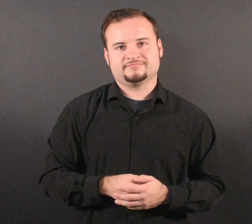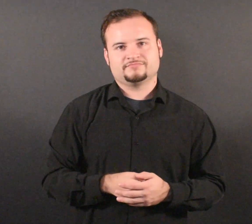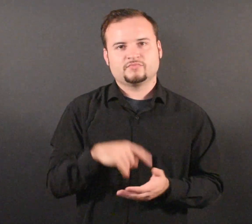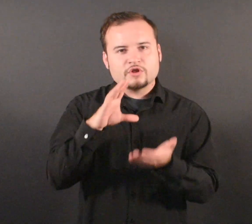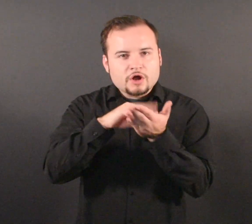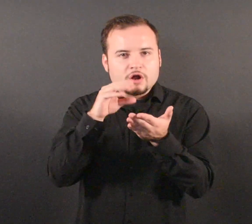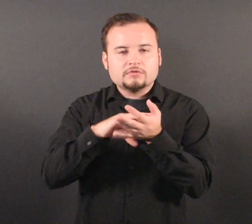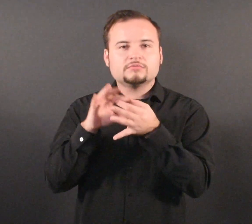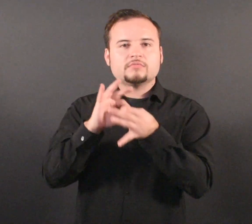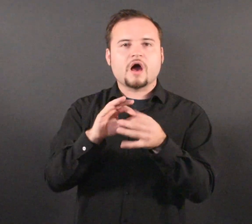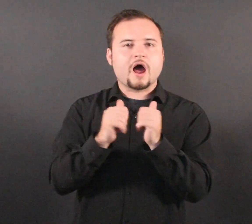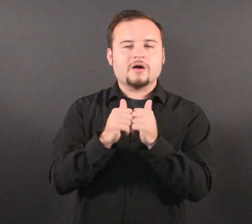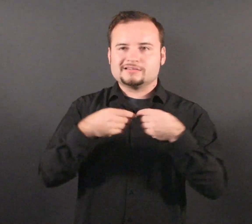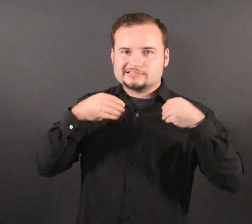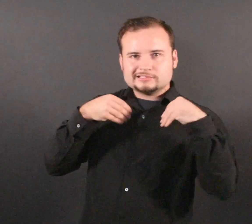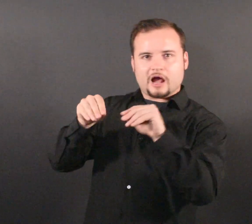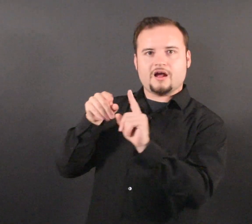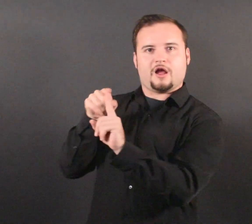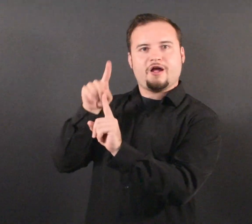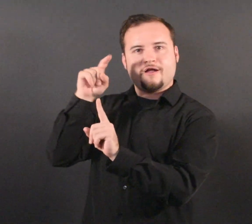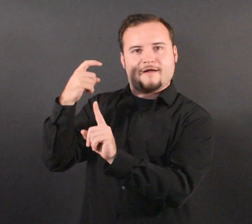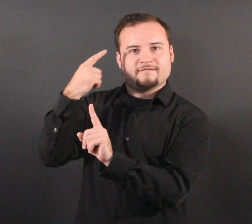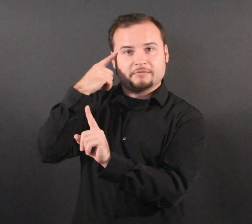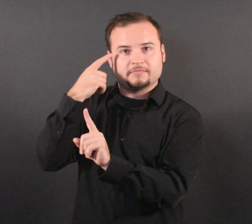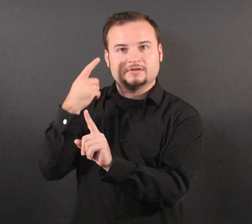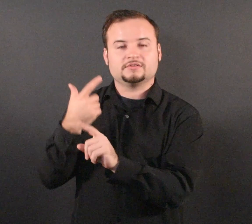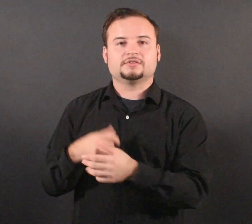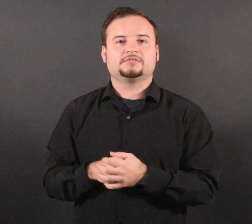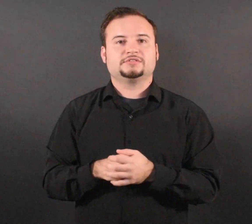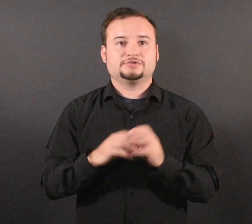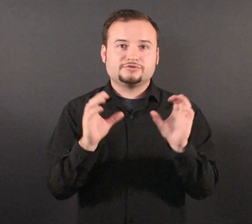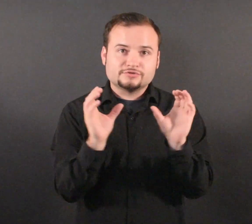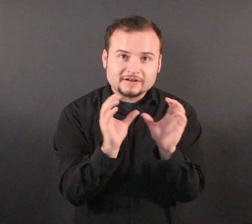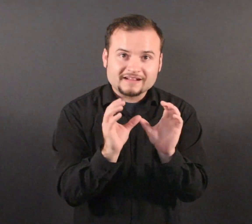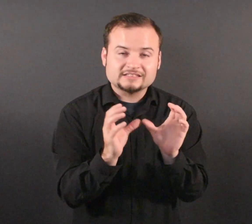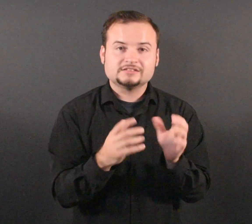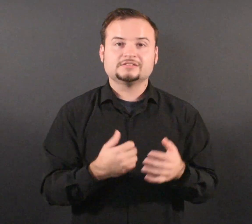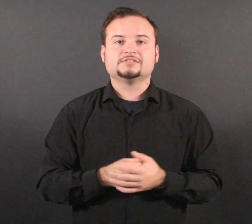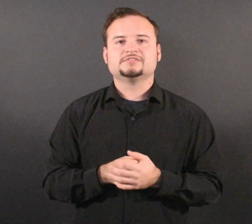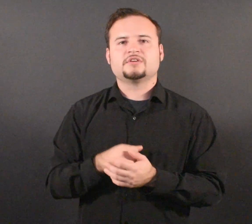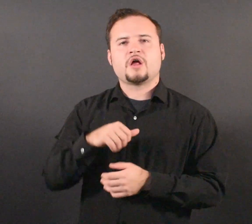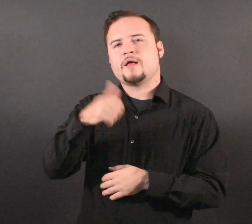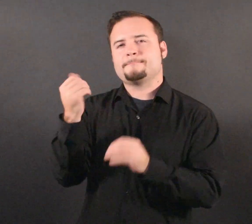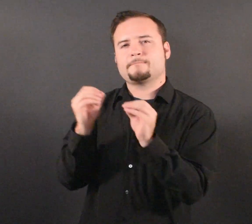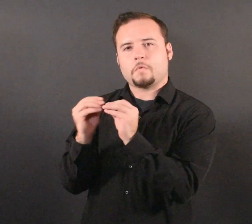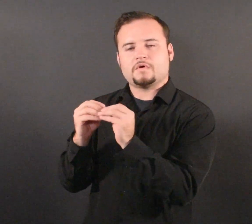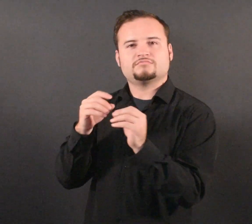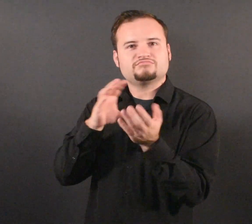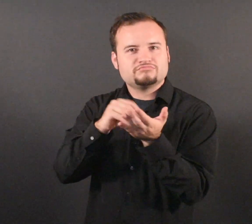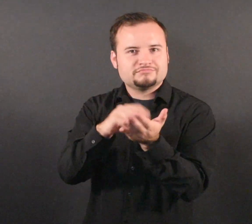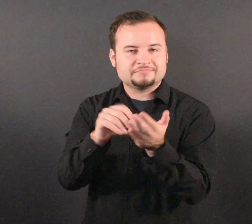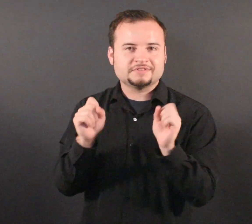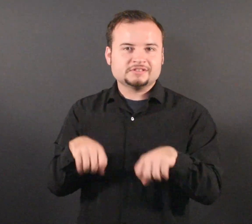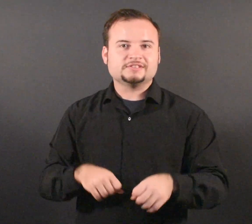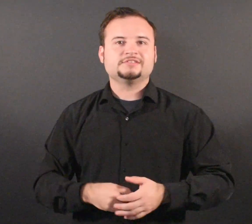Learn about selling to the government, certifications, and more, and visit the trade